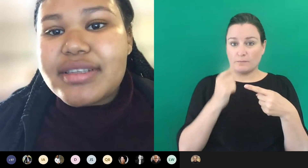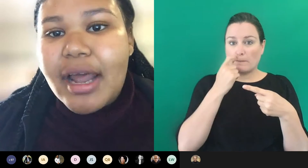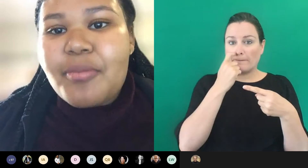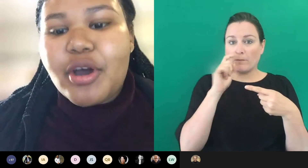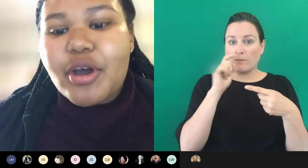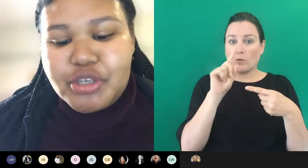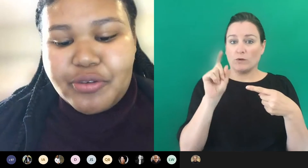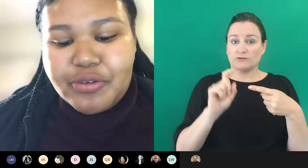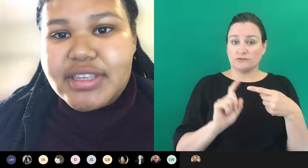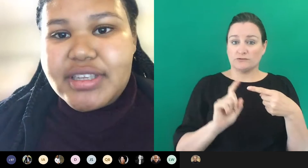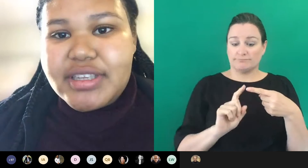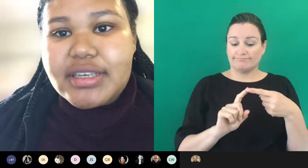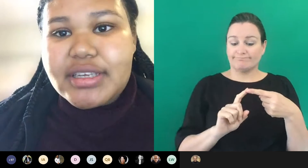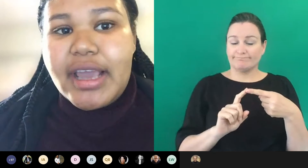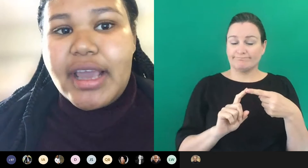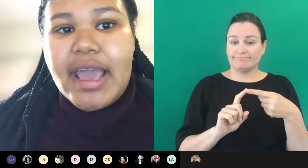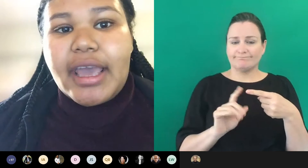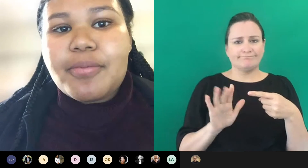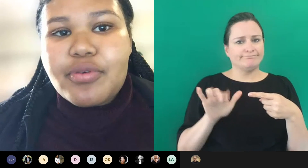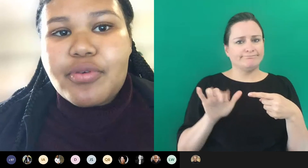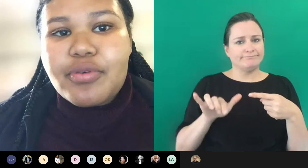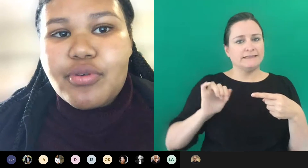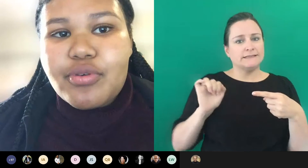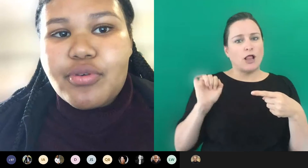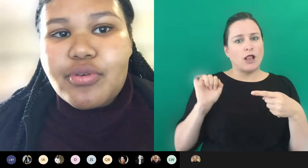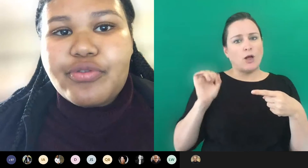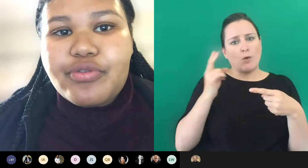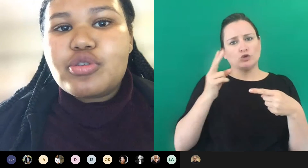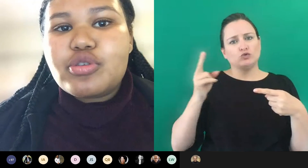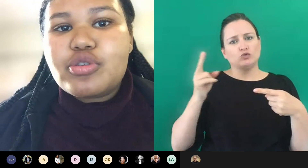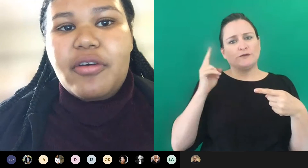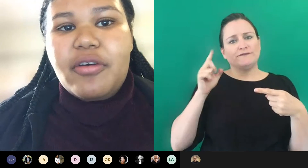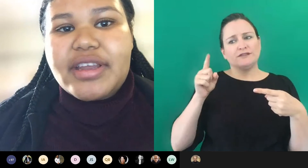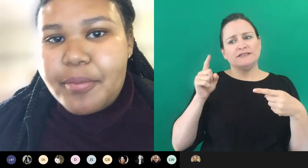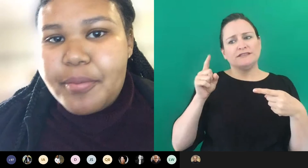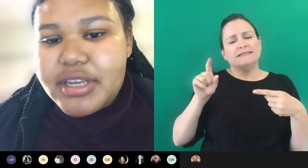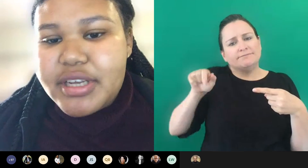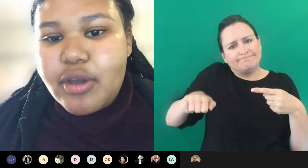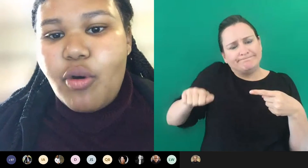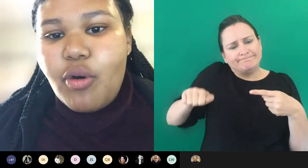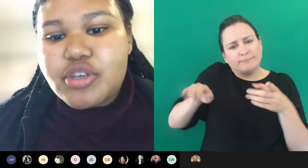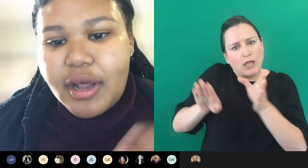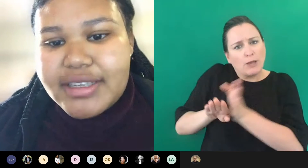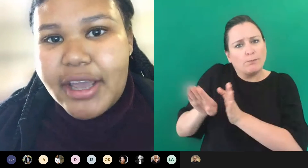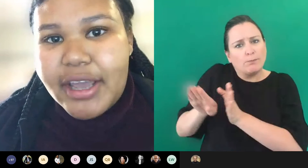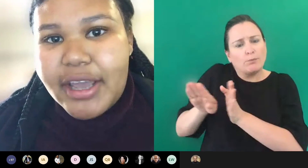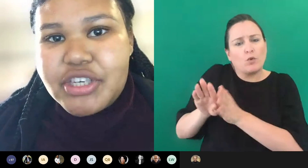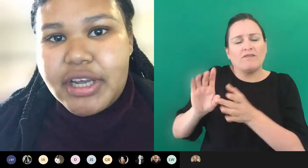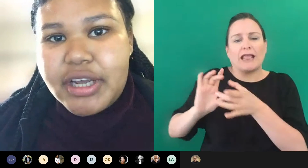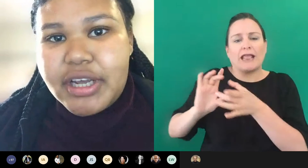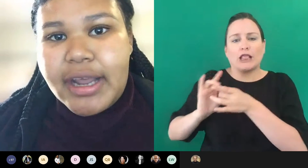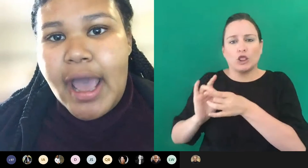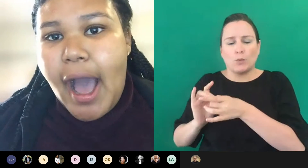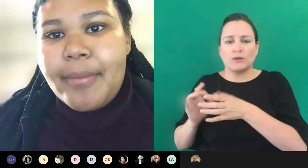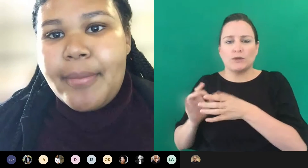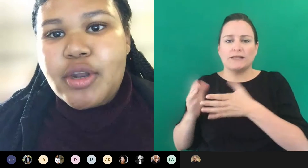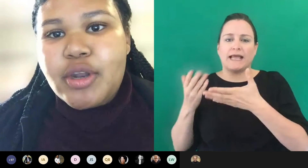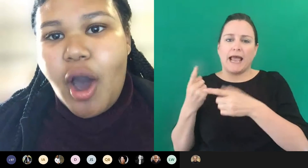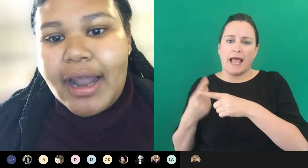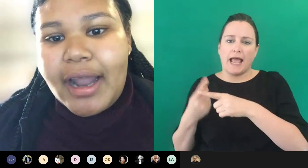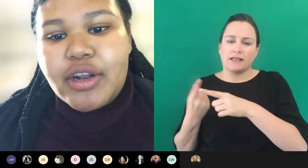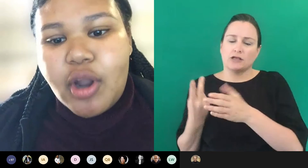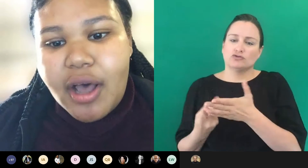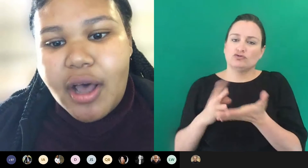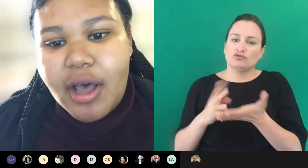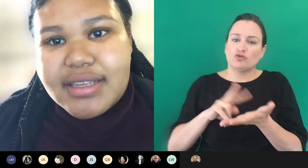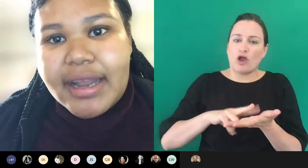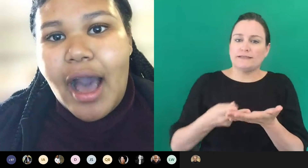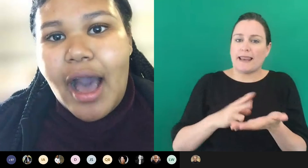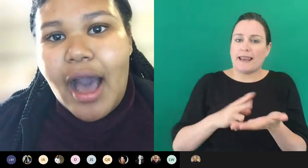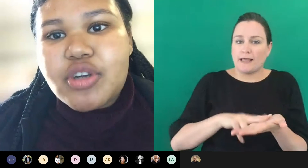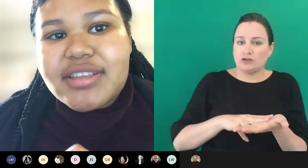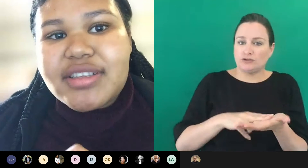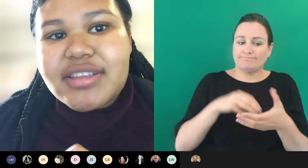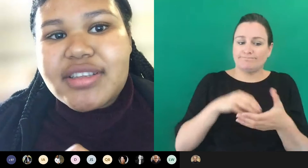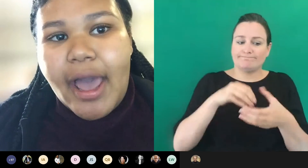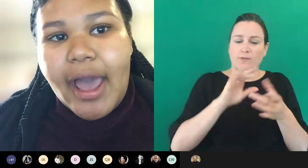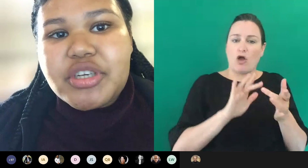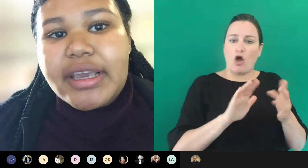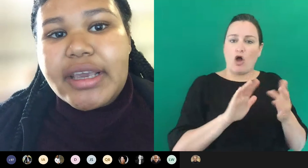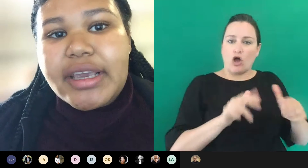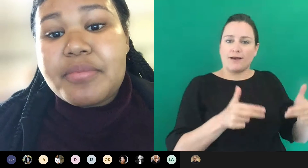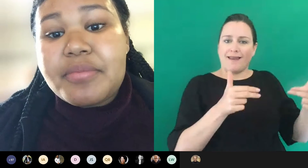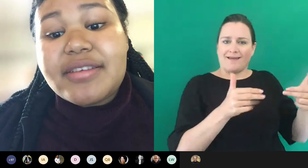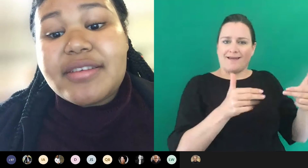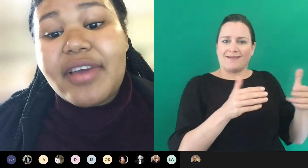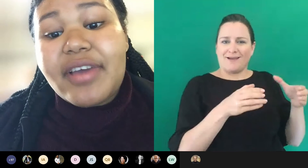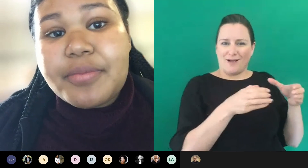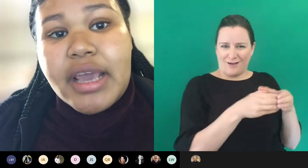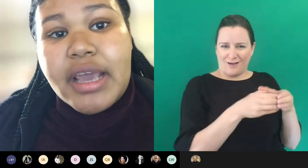how Stellenbosch University can improve the use of interpreting or translation in online classes, and how